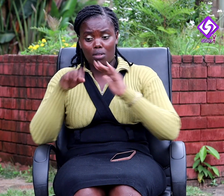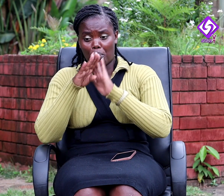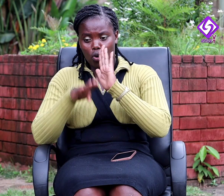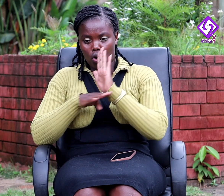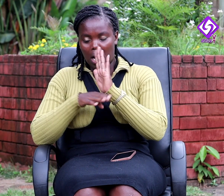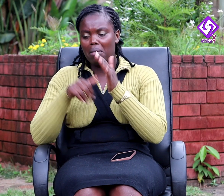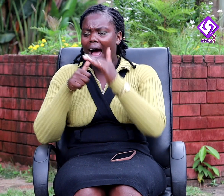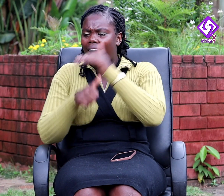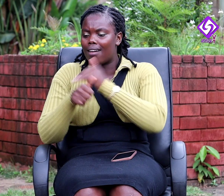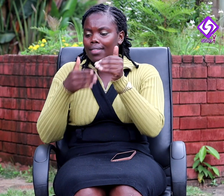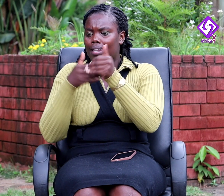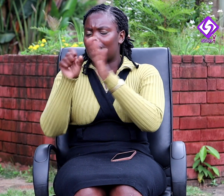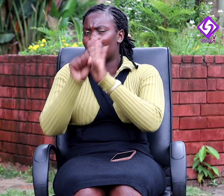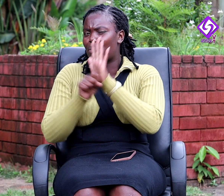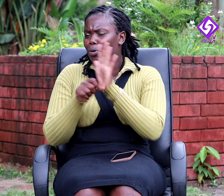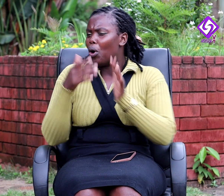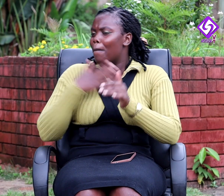youth health program,